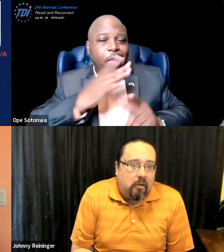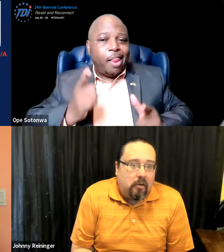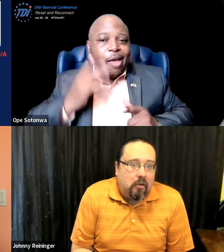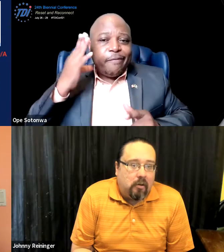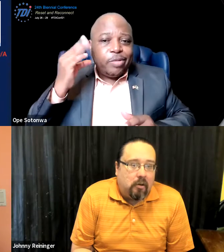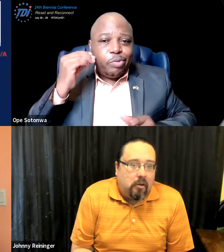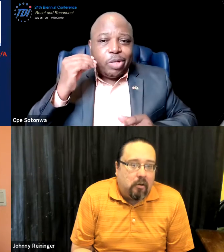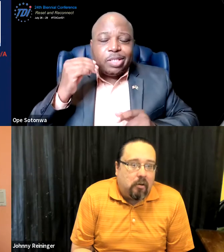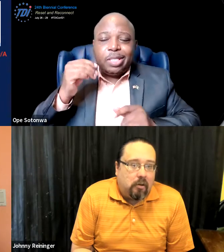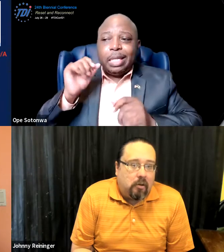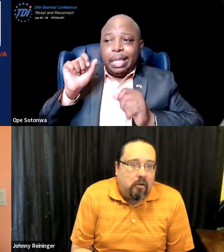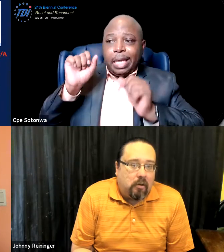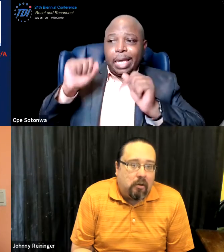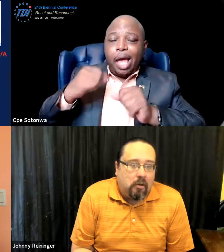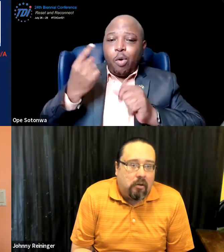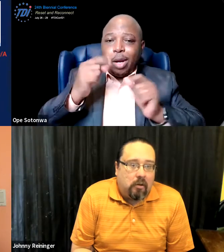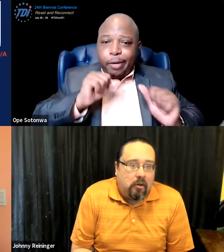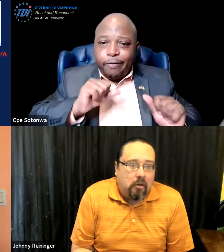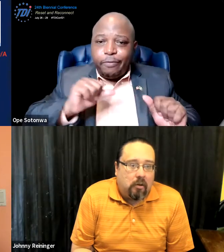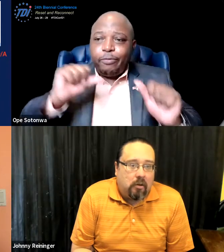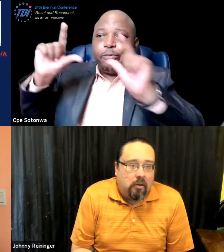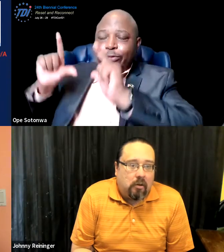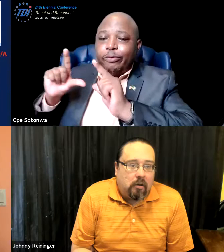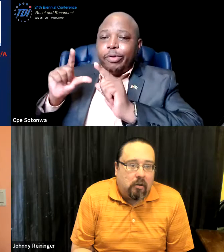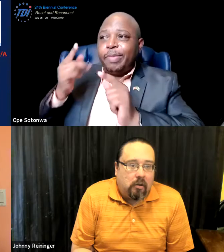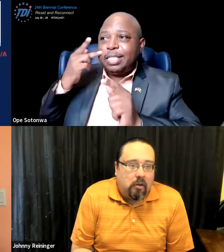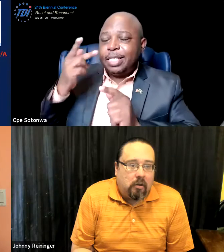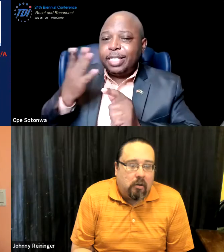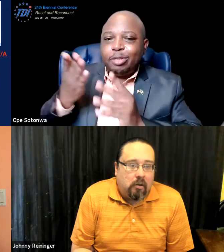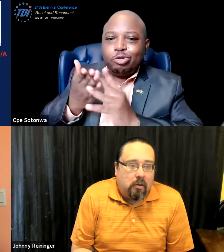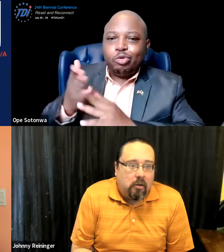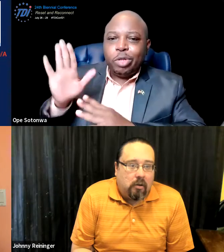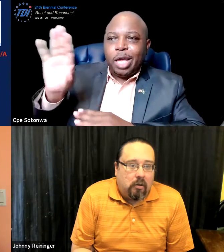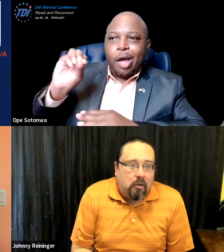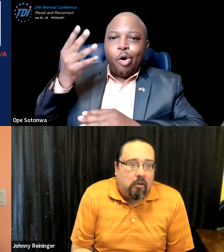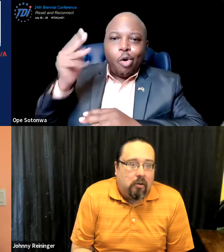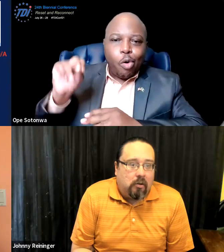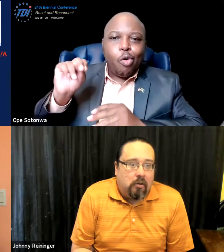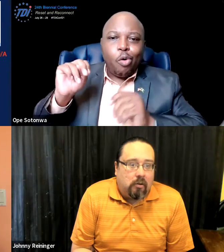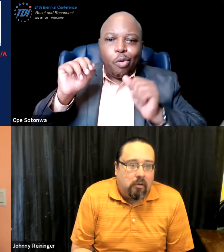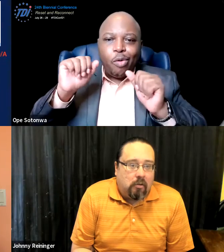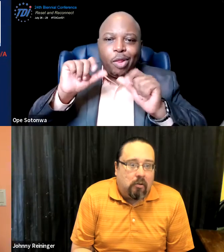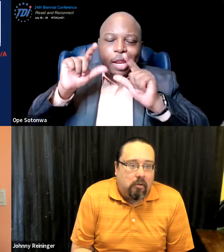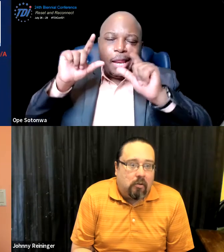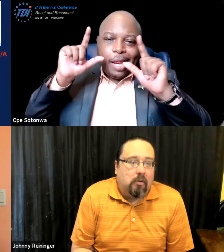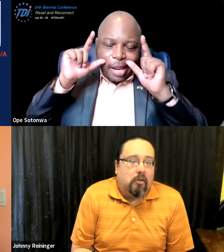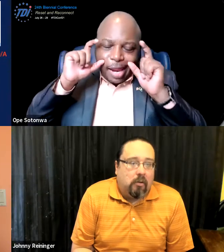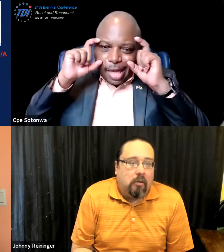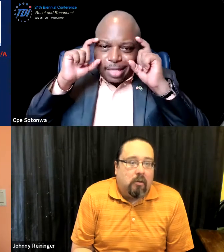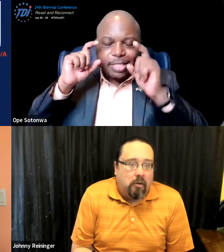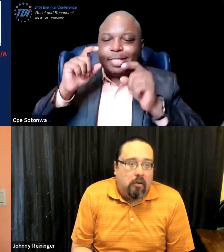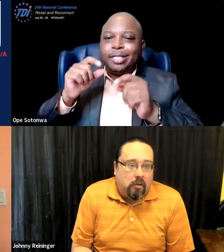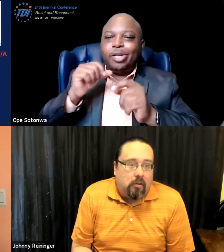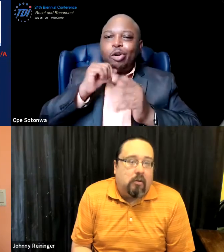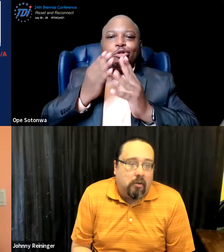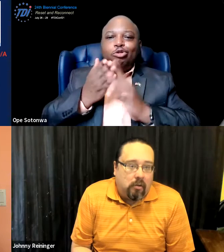because your lifestyle experiences are different from their life experiences. And we can reframe it by introducing different people, and it helps them